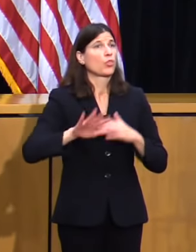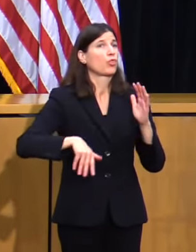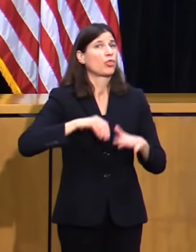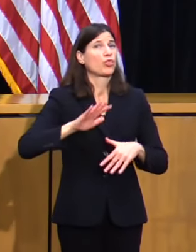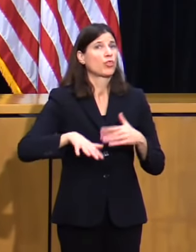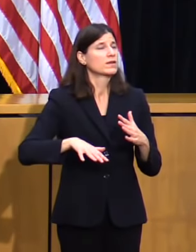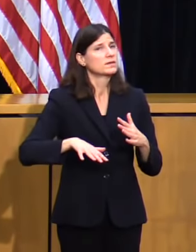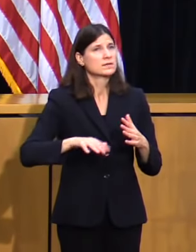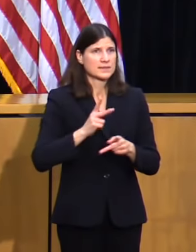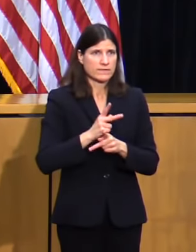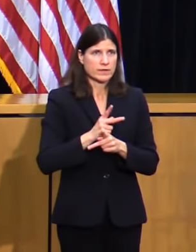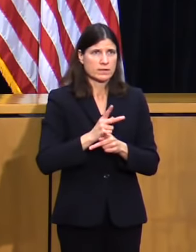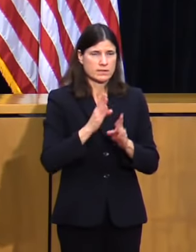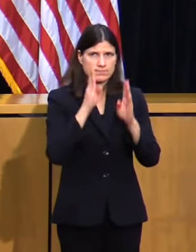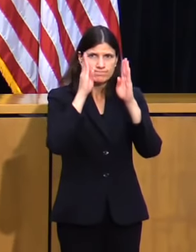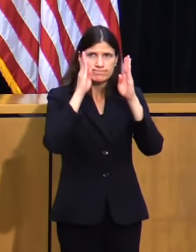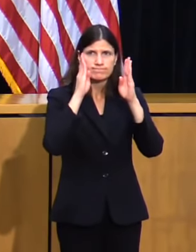that the benefits